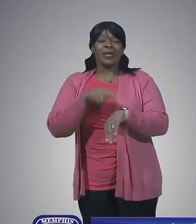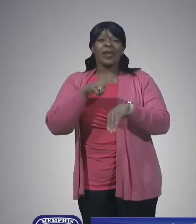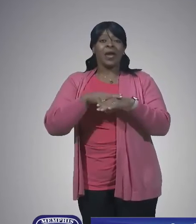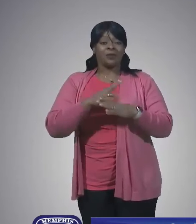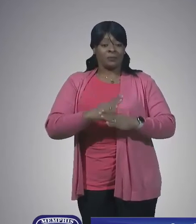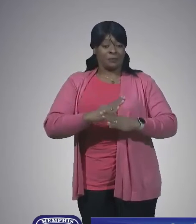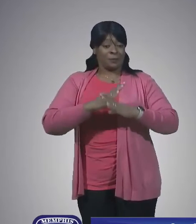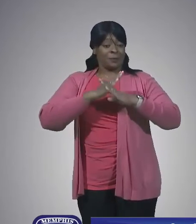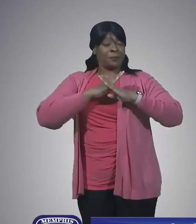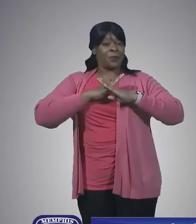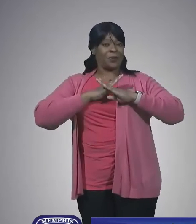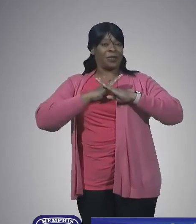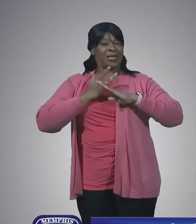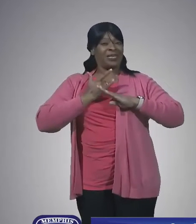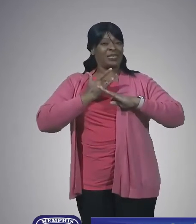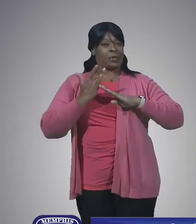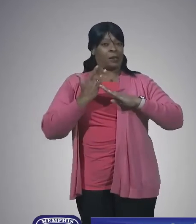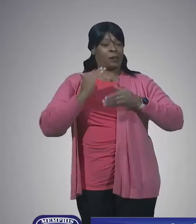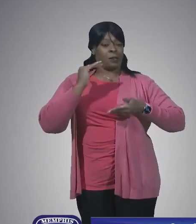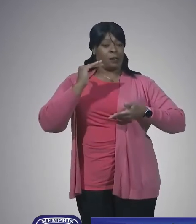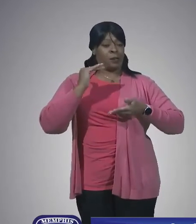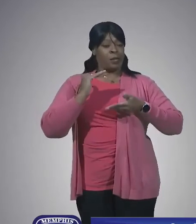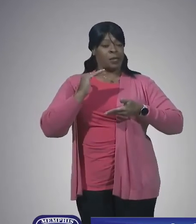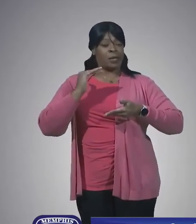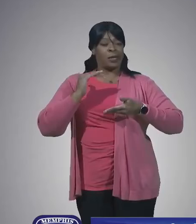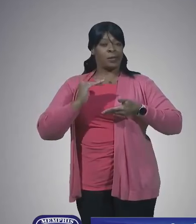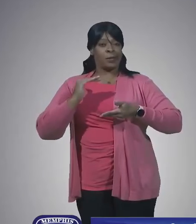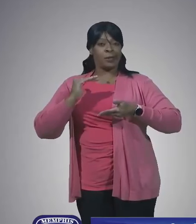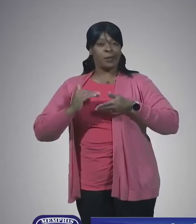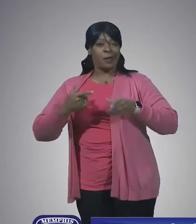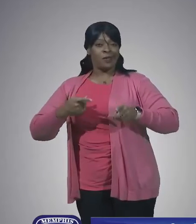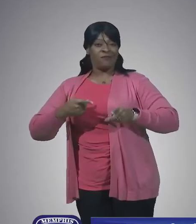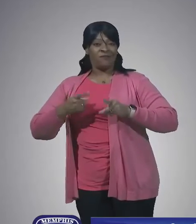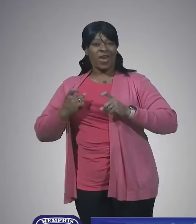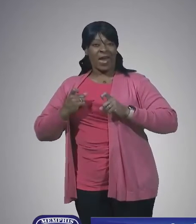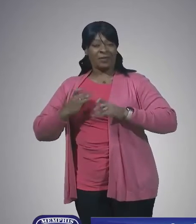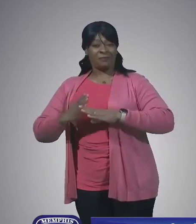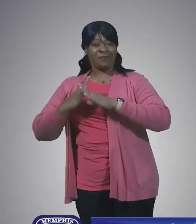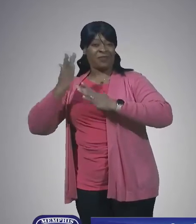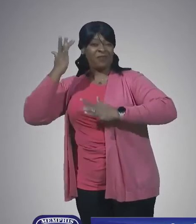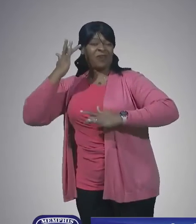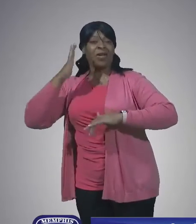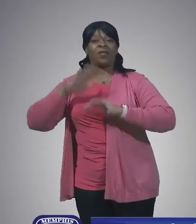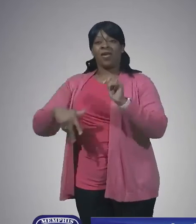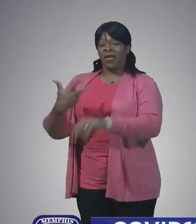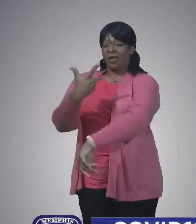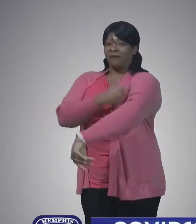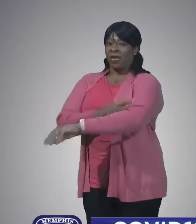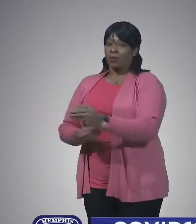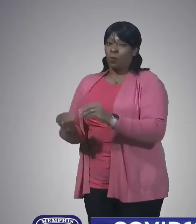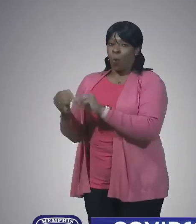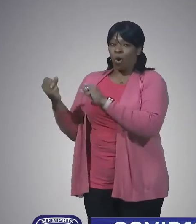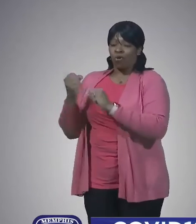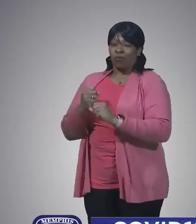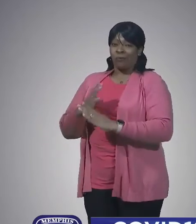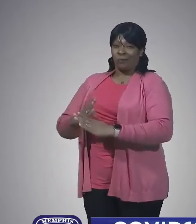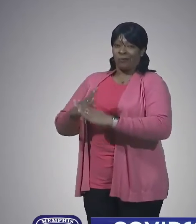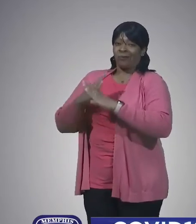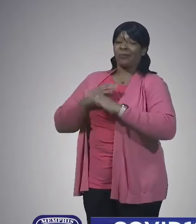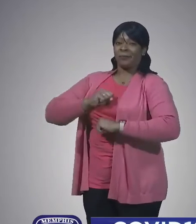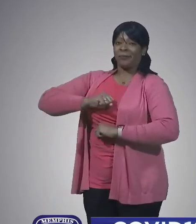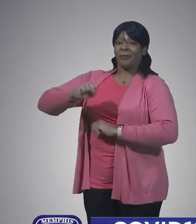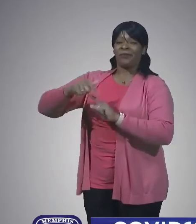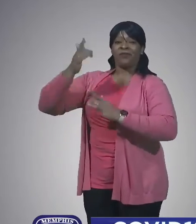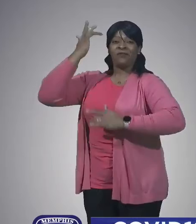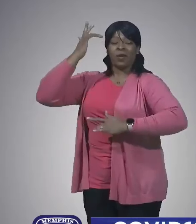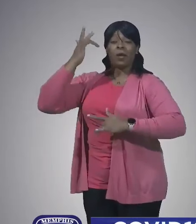immunity tends to wane a lot more quickly than vaccination immunity. And we also have to be